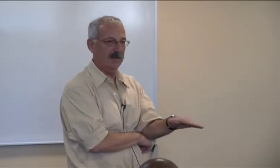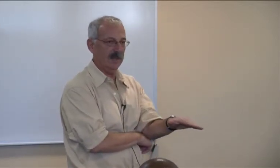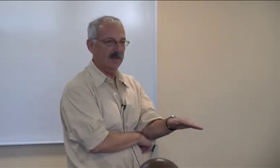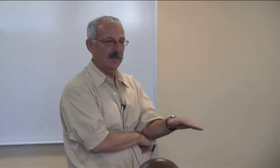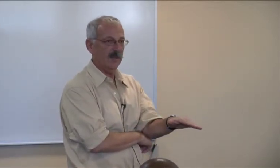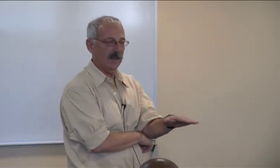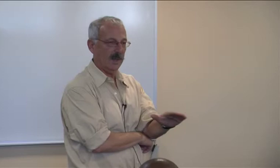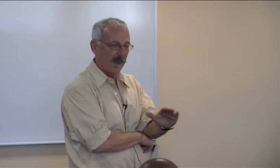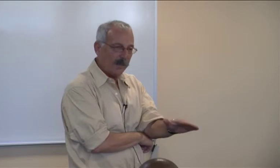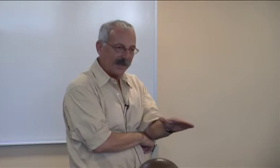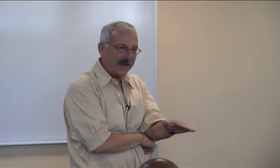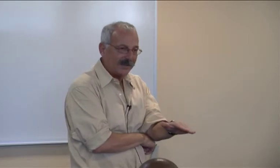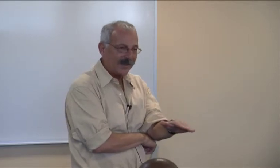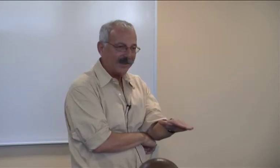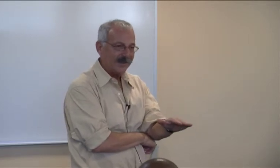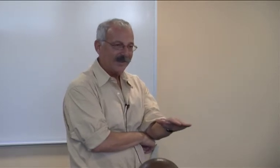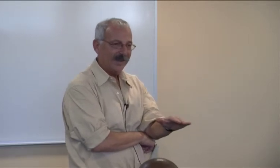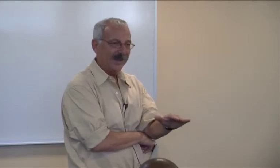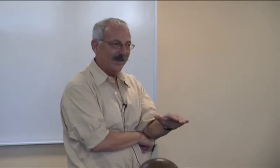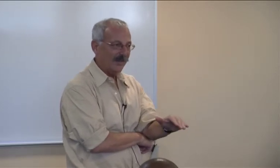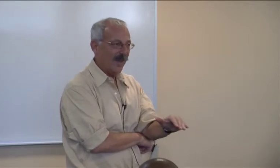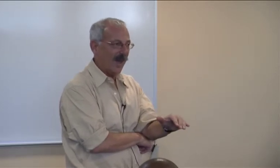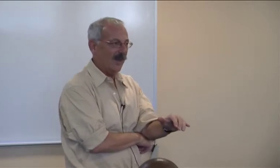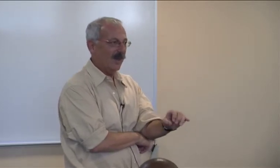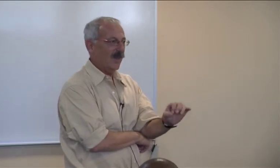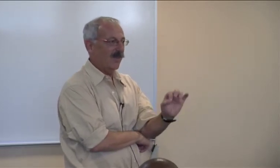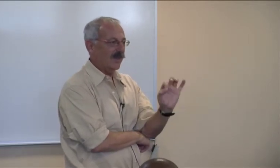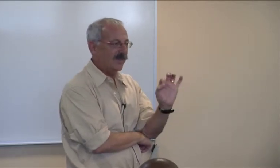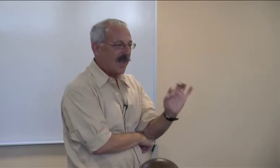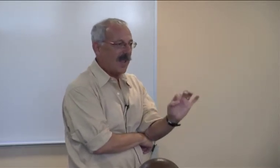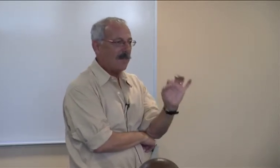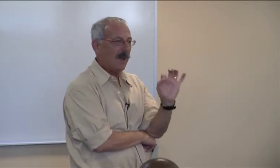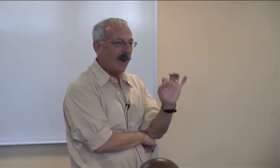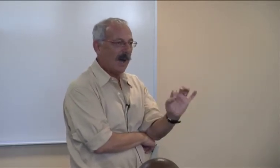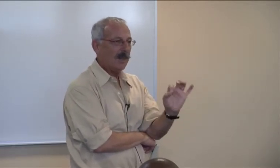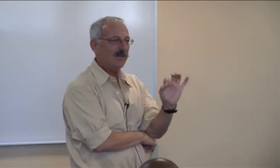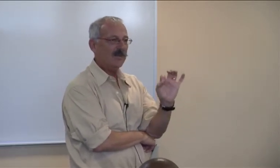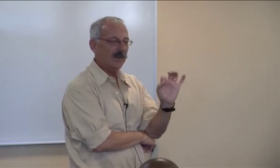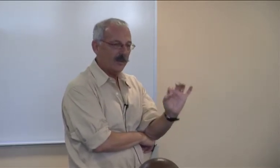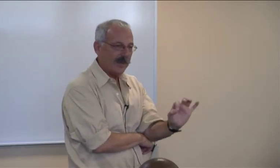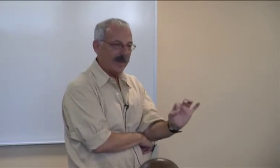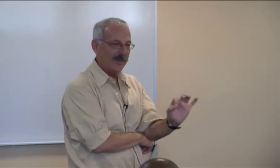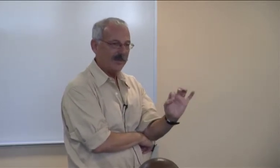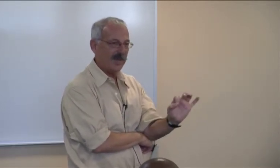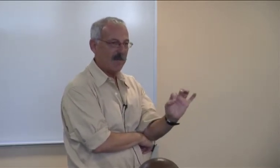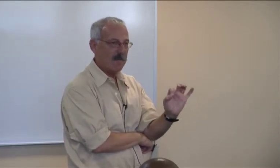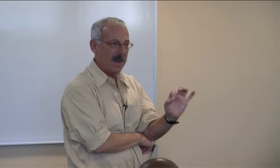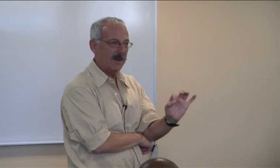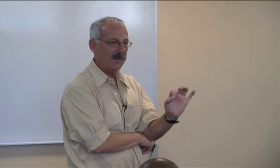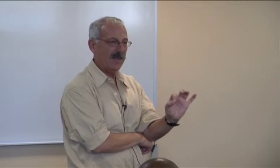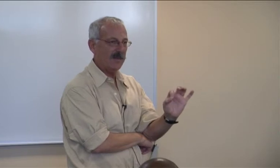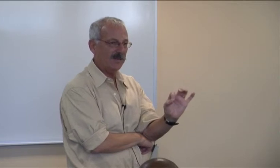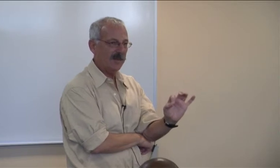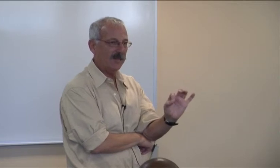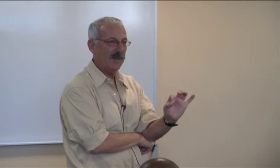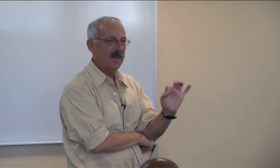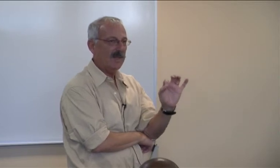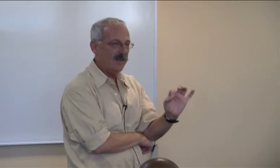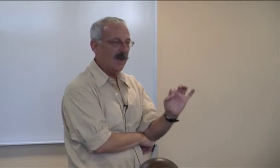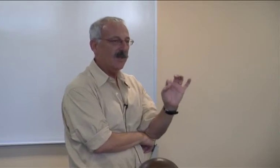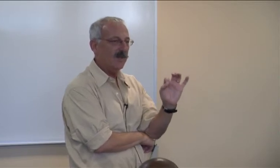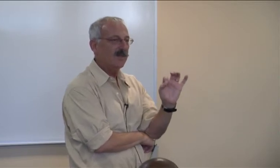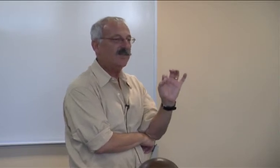line statement. What complicates it is that the same college degree, the same merit, the same